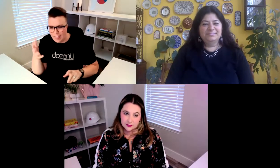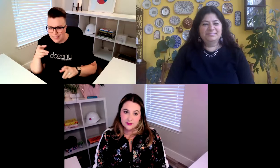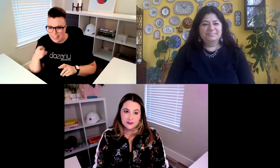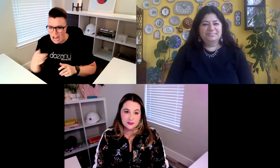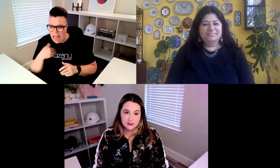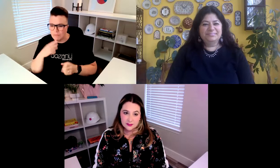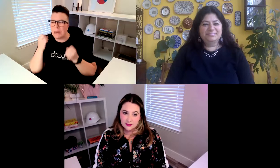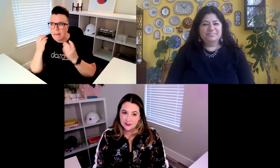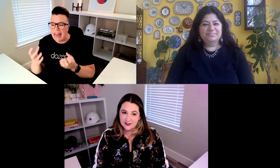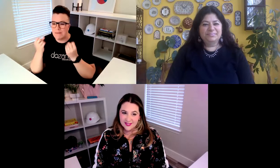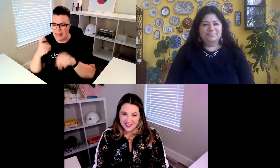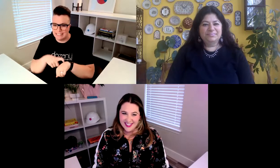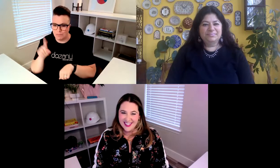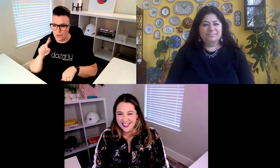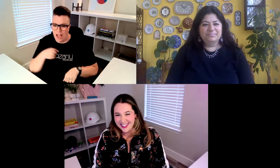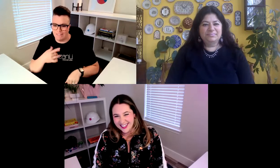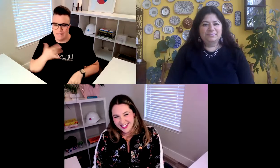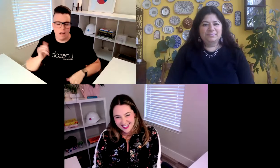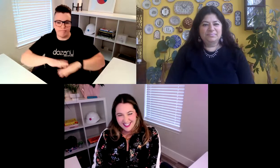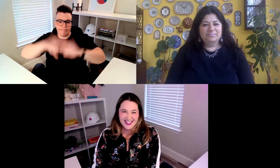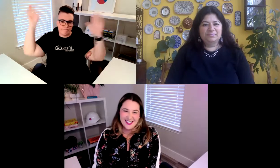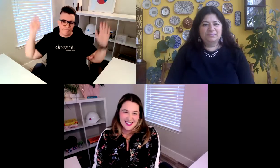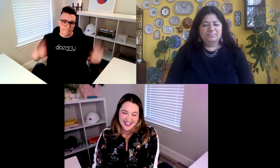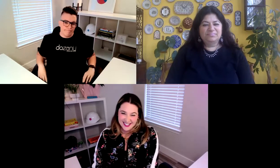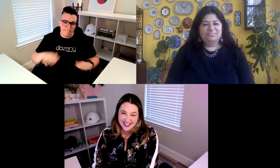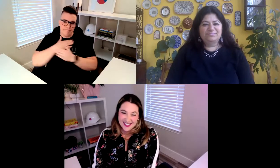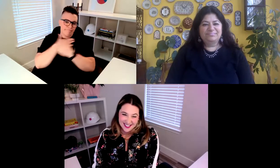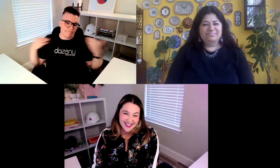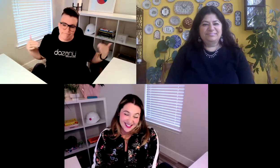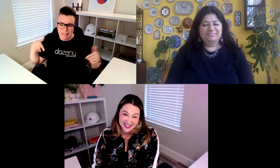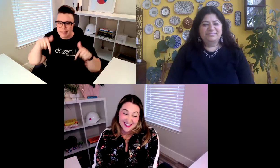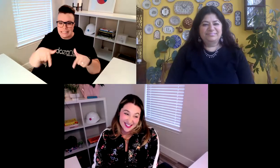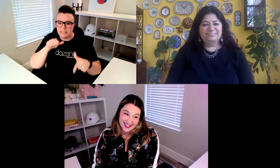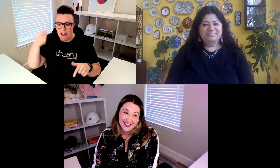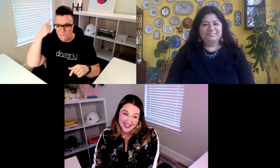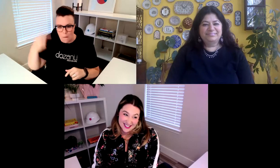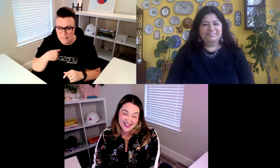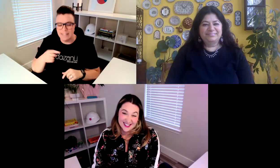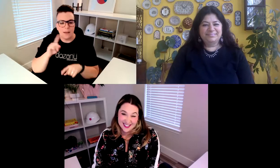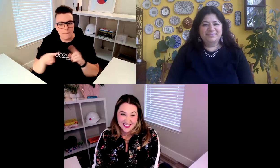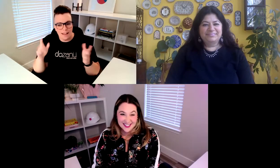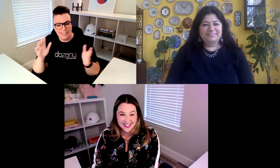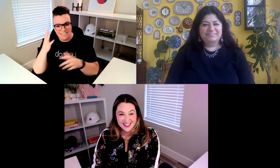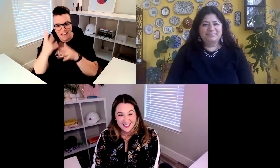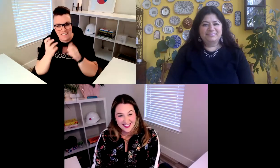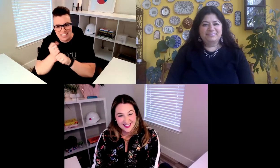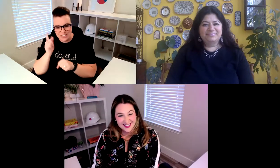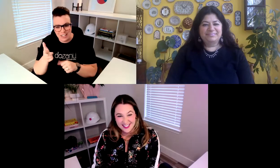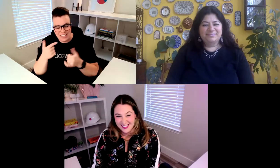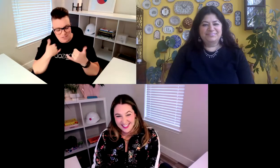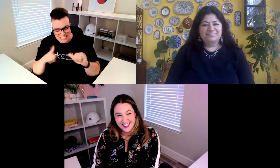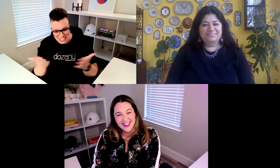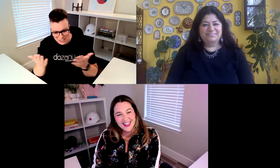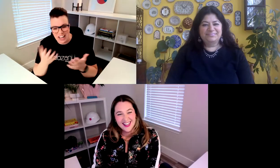can't do this. I need to give up. But you know what? I'm sure there has been many times where I felt I wanted to give up and it wasn't going to work. And this